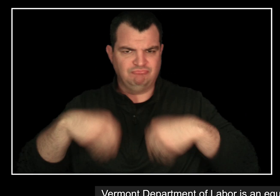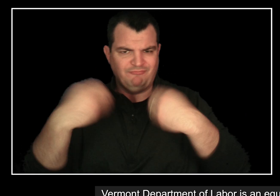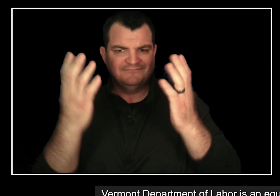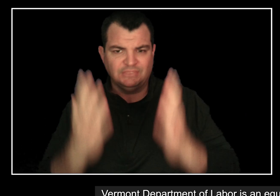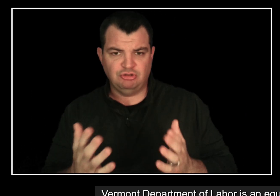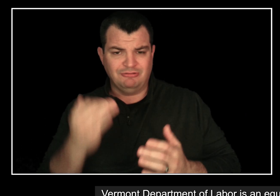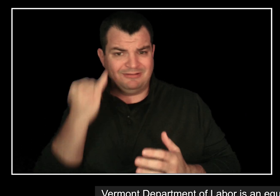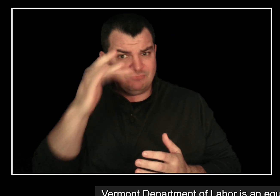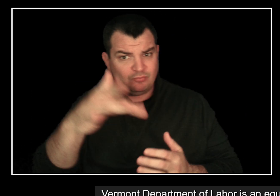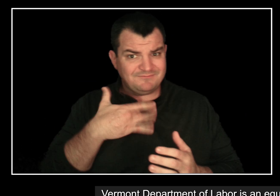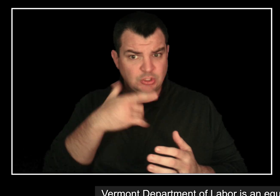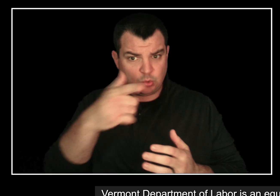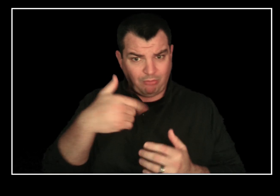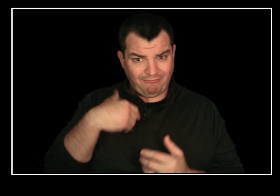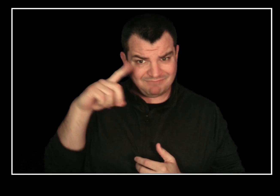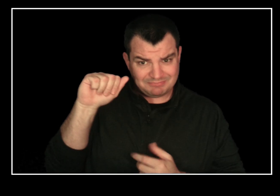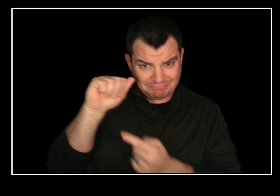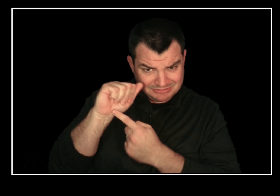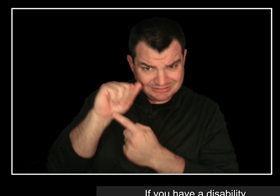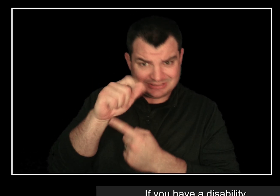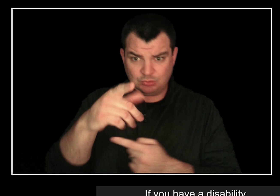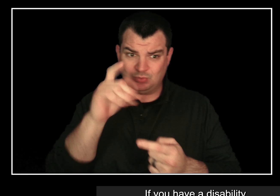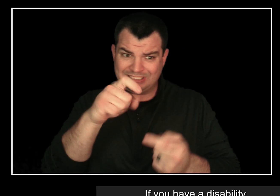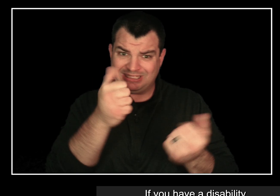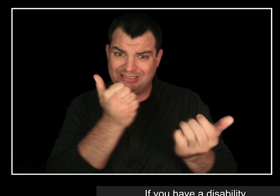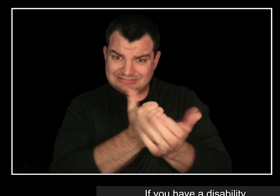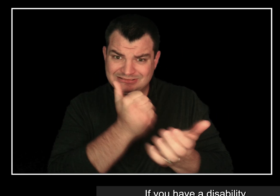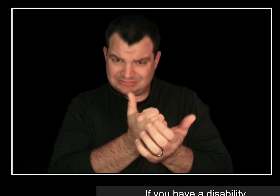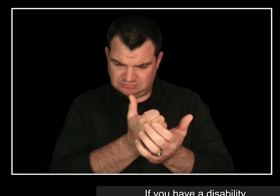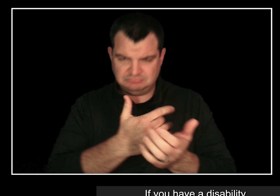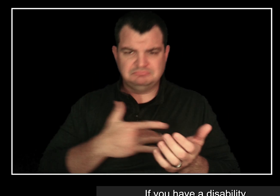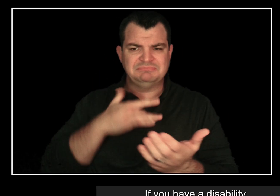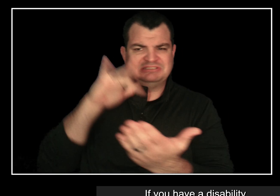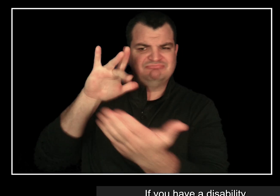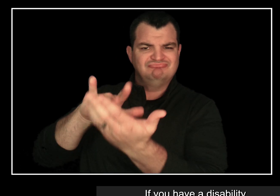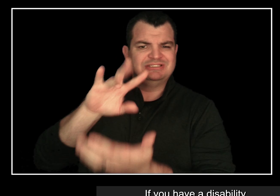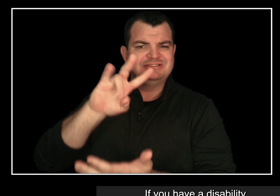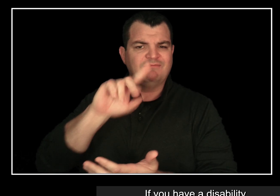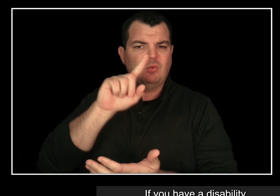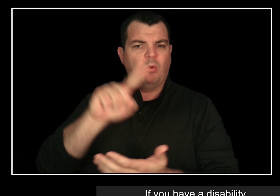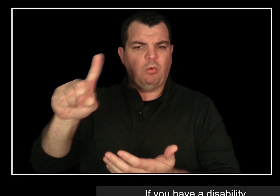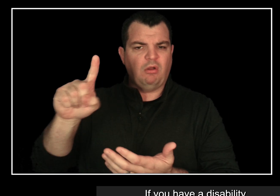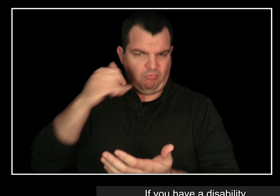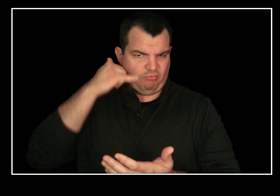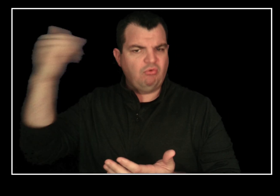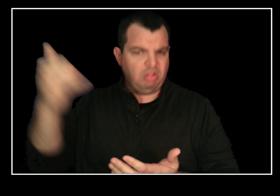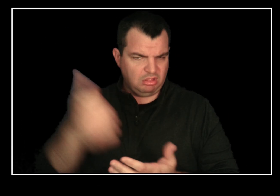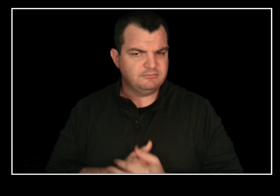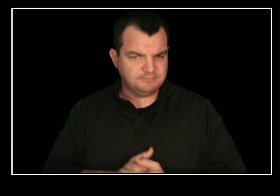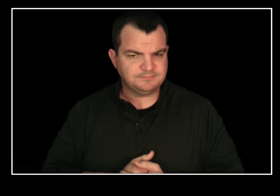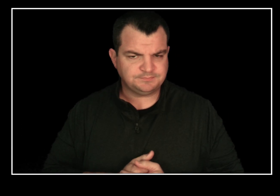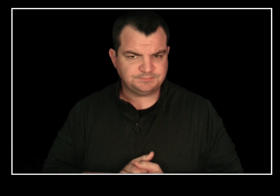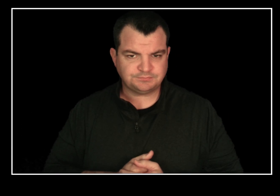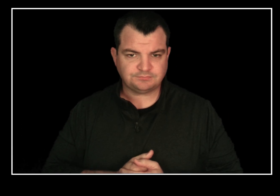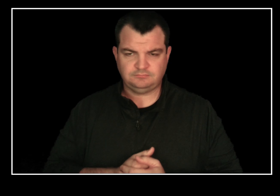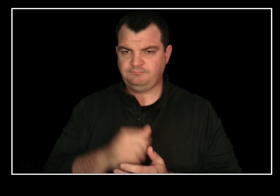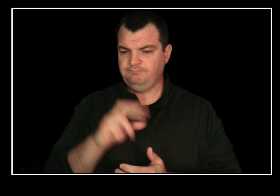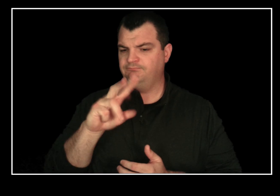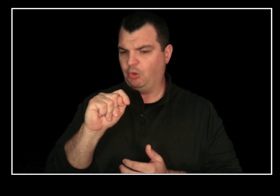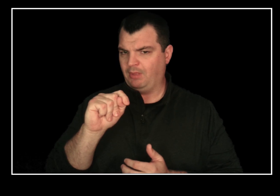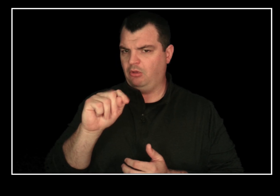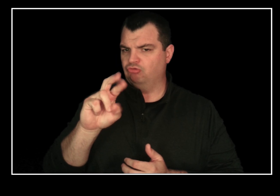opportunity employer and service provider. If you have a disability and need assistance with this information, please